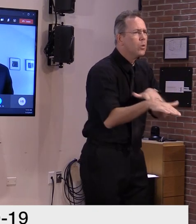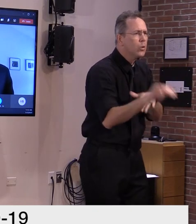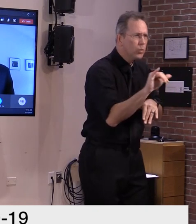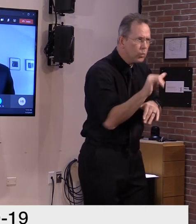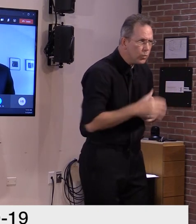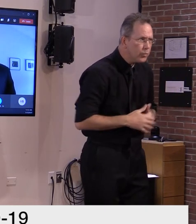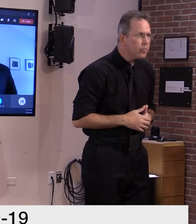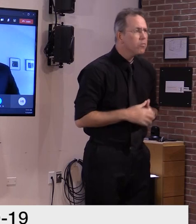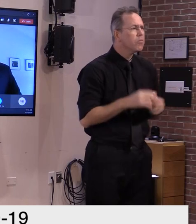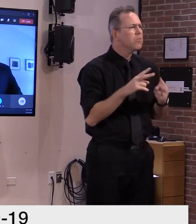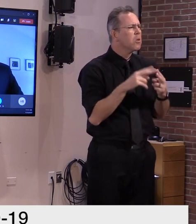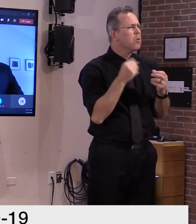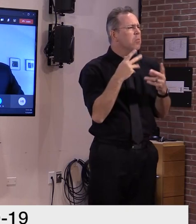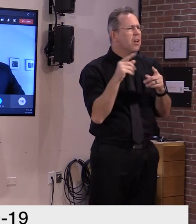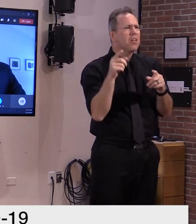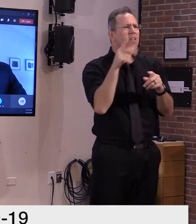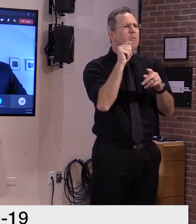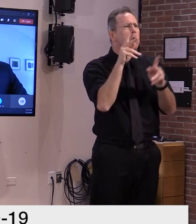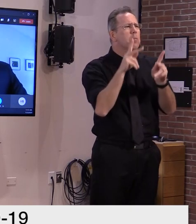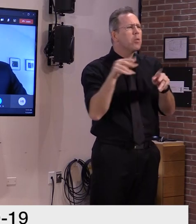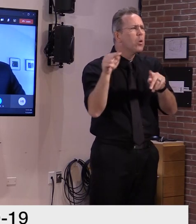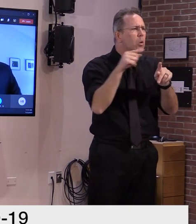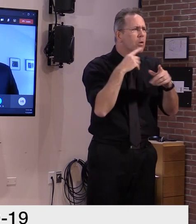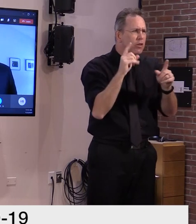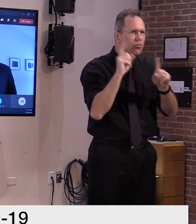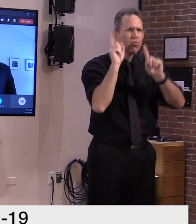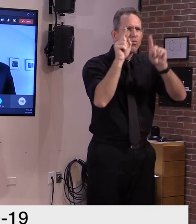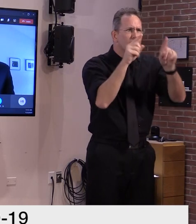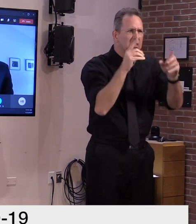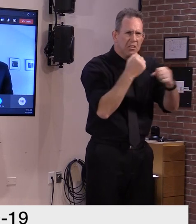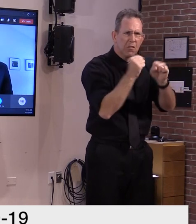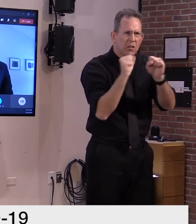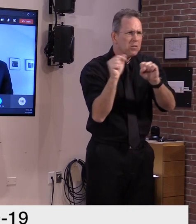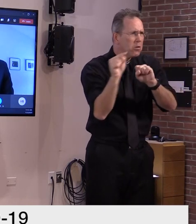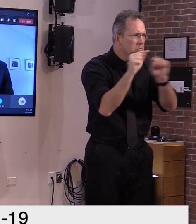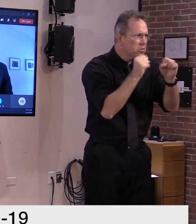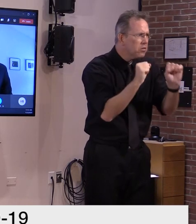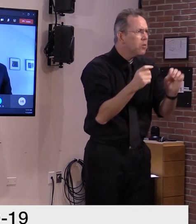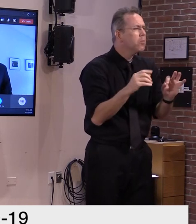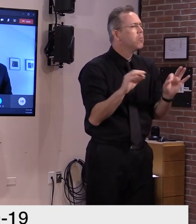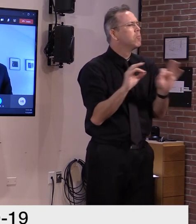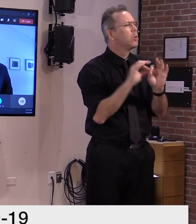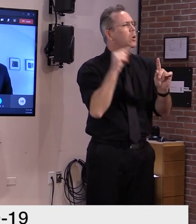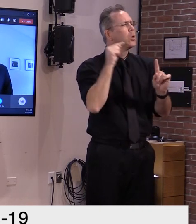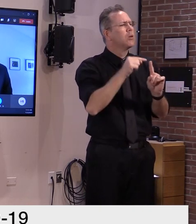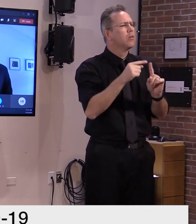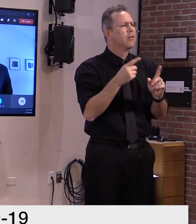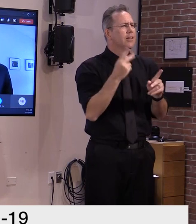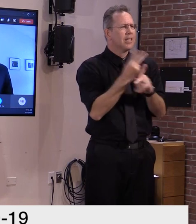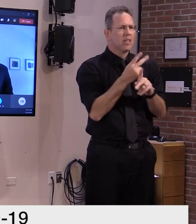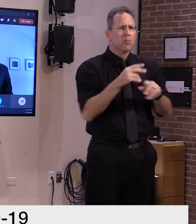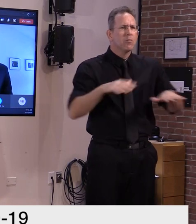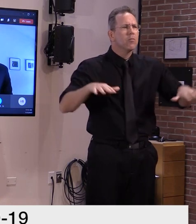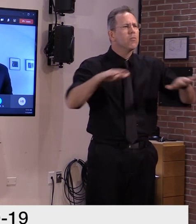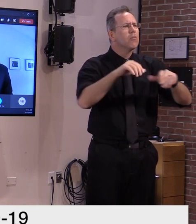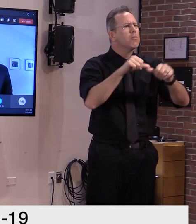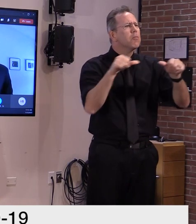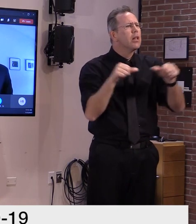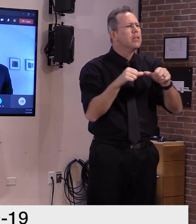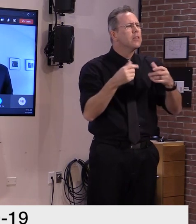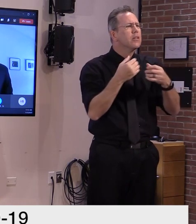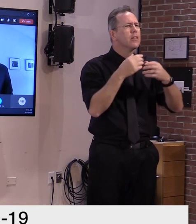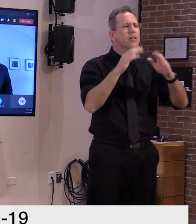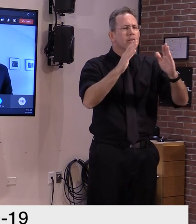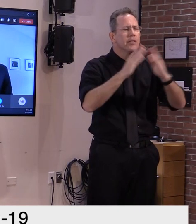the mountains, and perhaps most importantly, it aims to protect the health and safety of the communities that host these